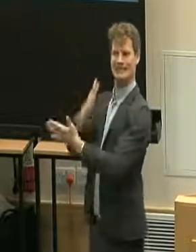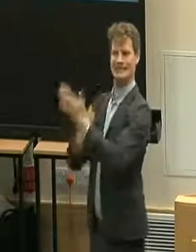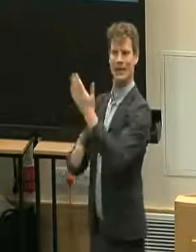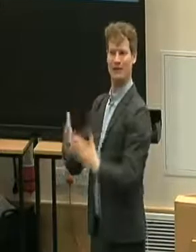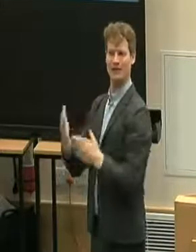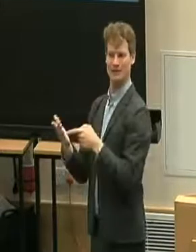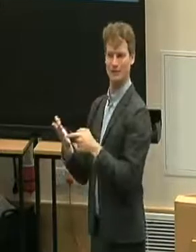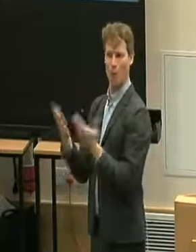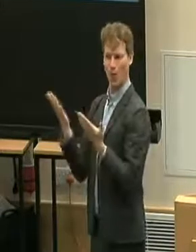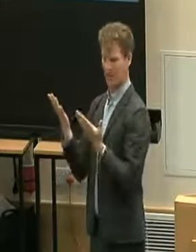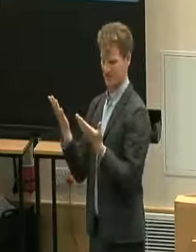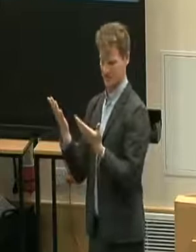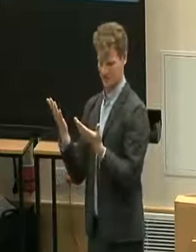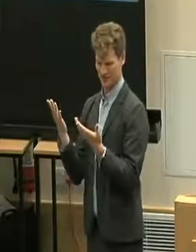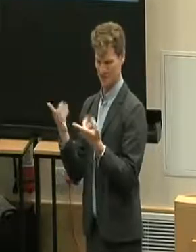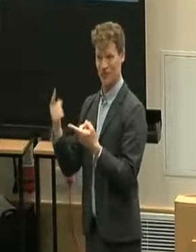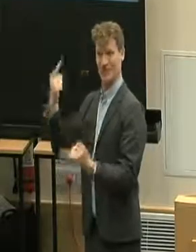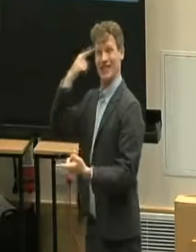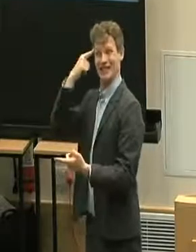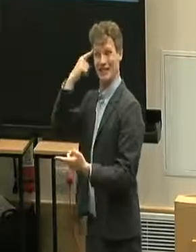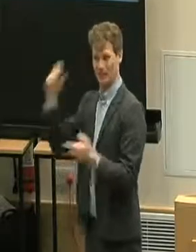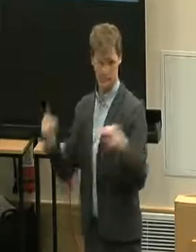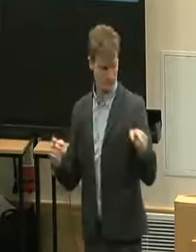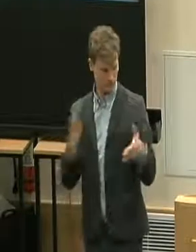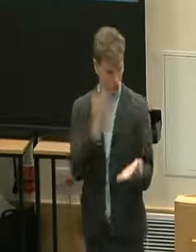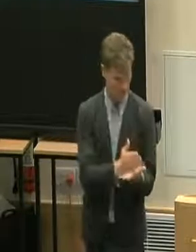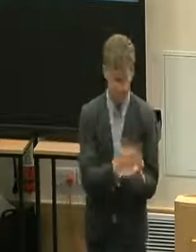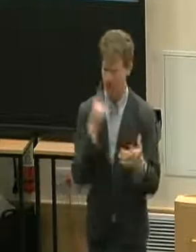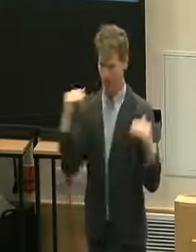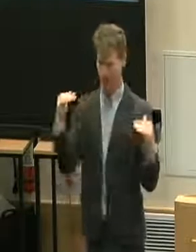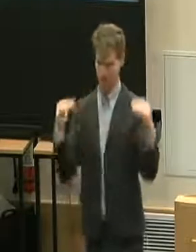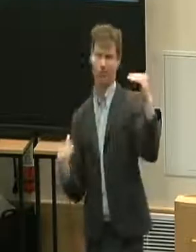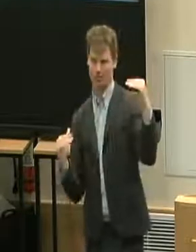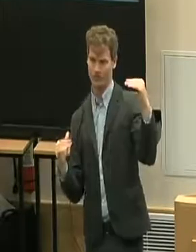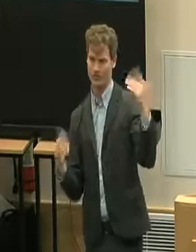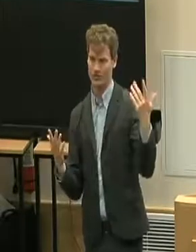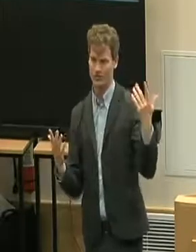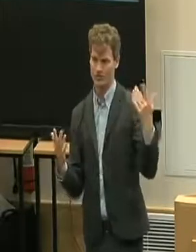So that is how the structure of 1. First tension.